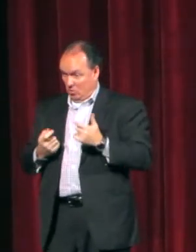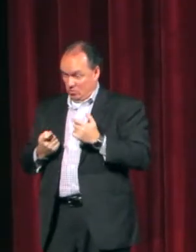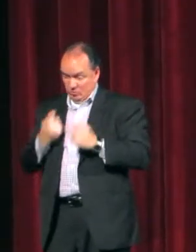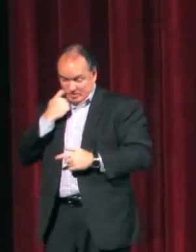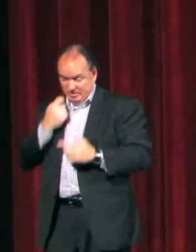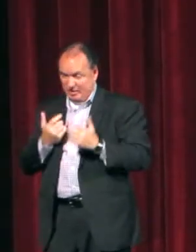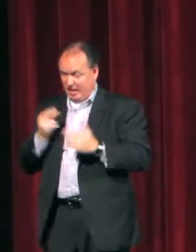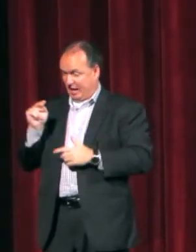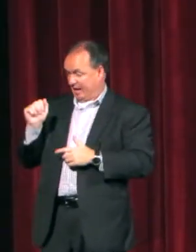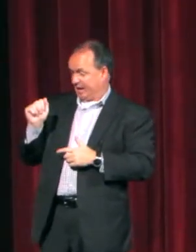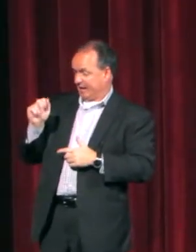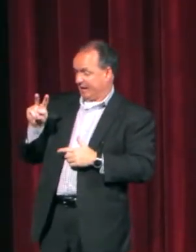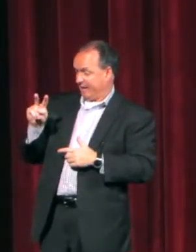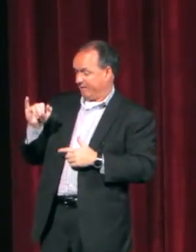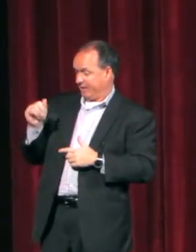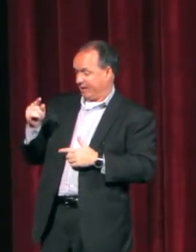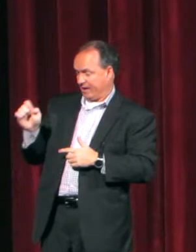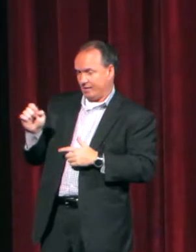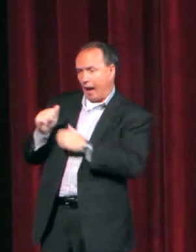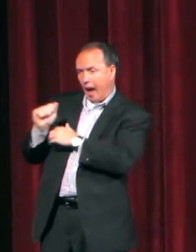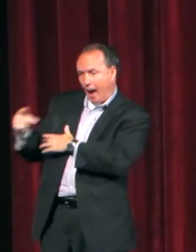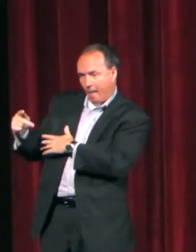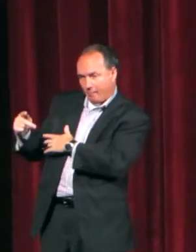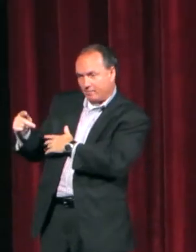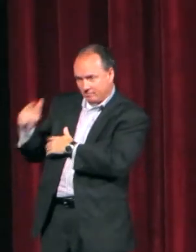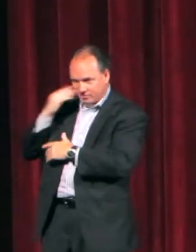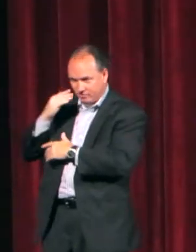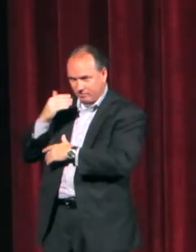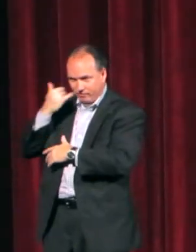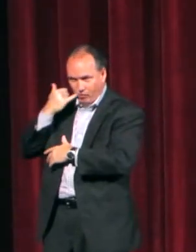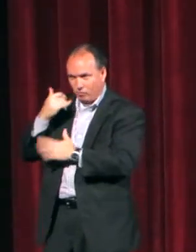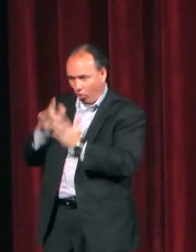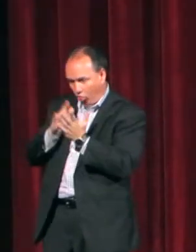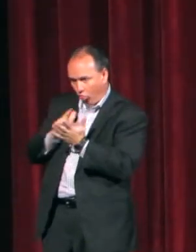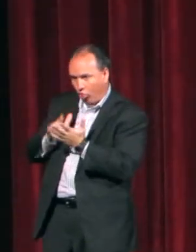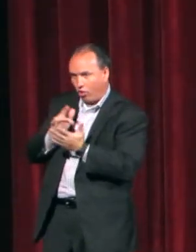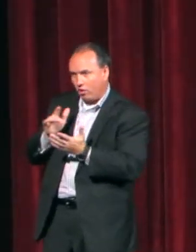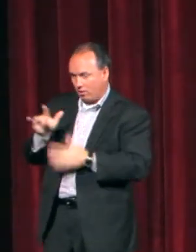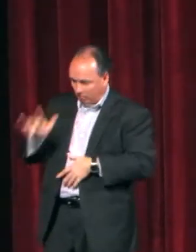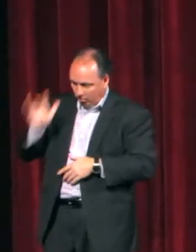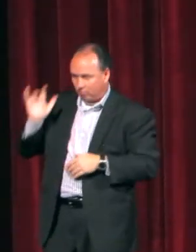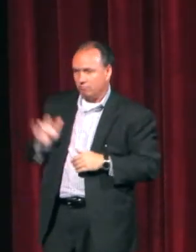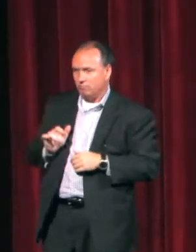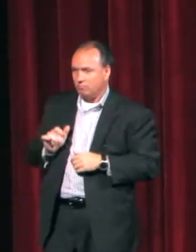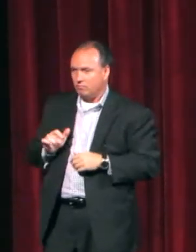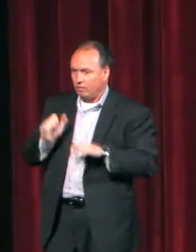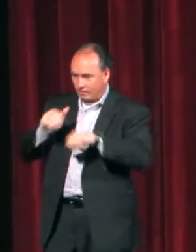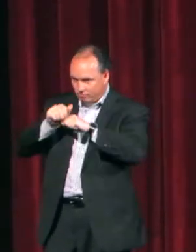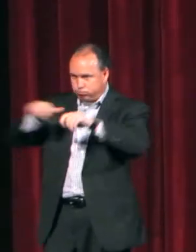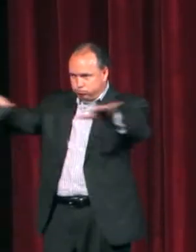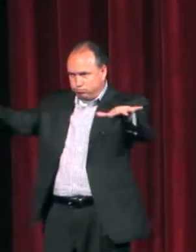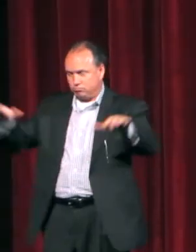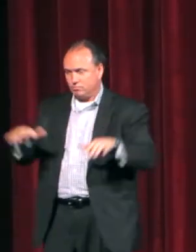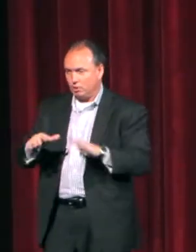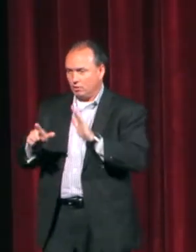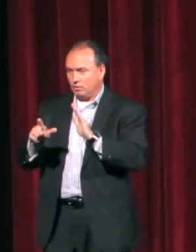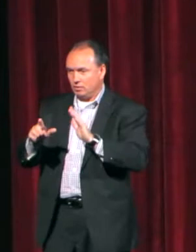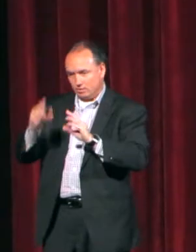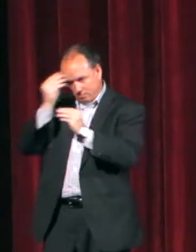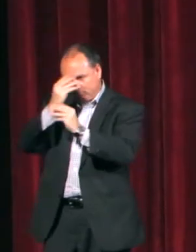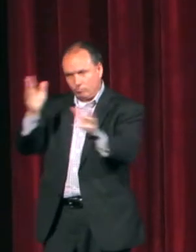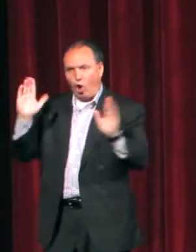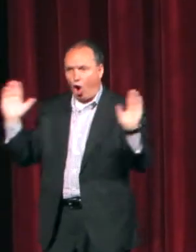our Navigate Prepared program affords us the opportunity, with the click of a button, to send out a mass notification